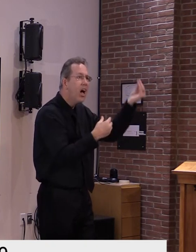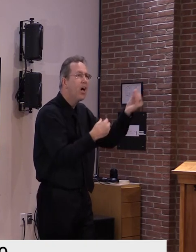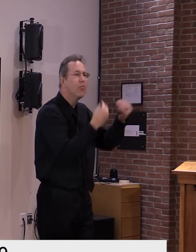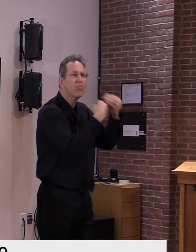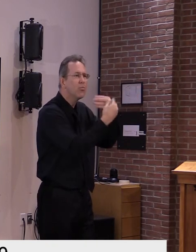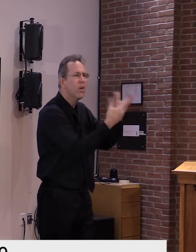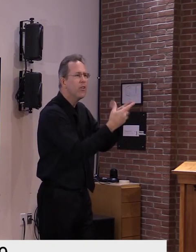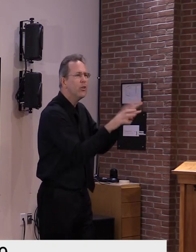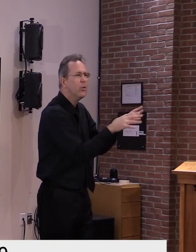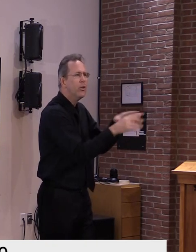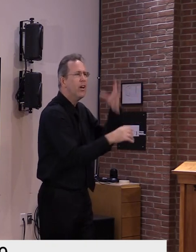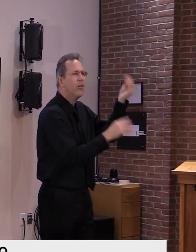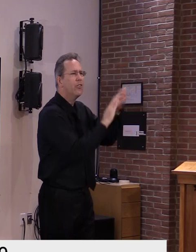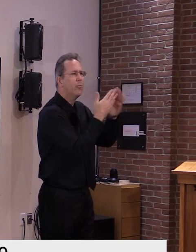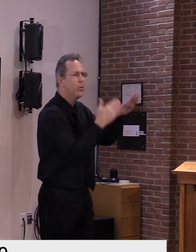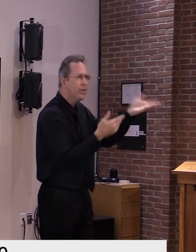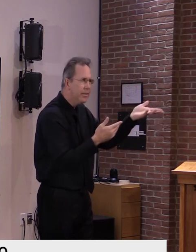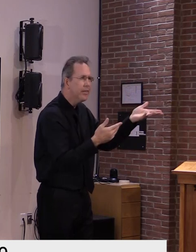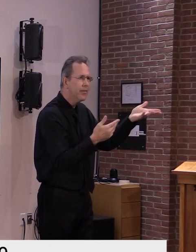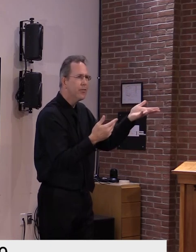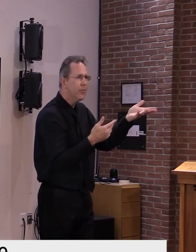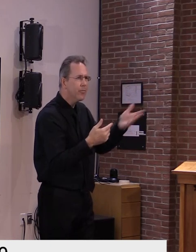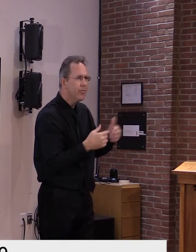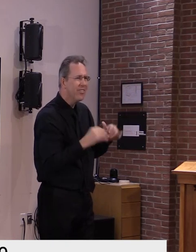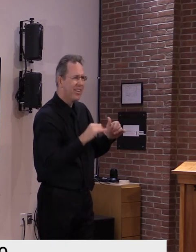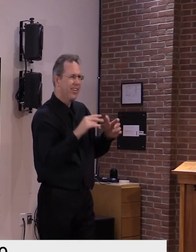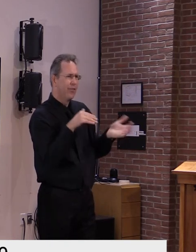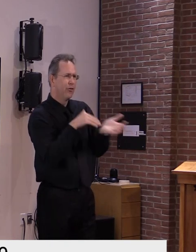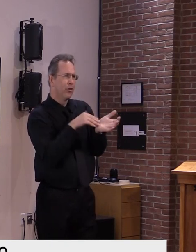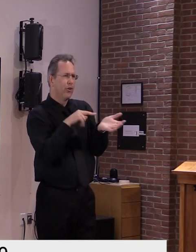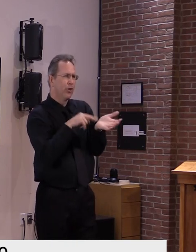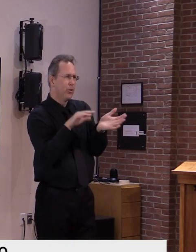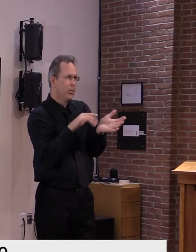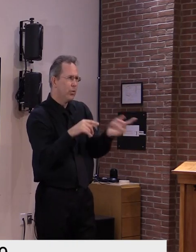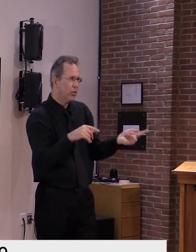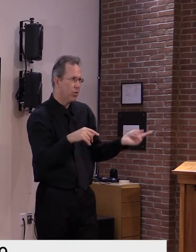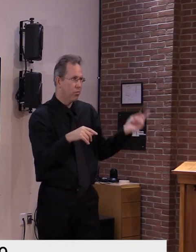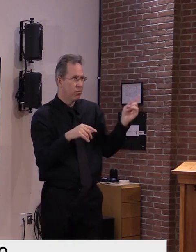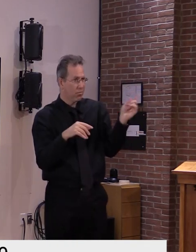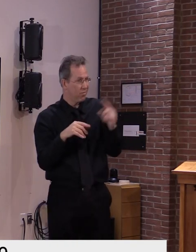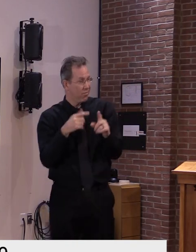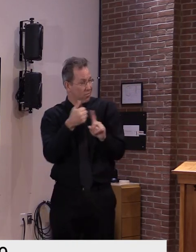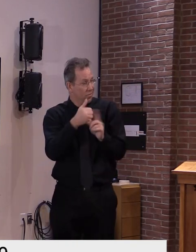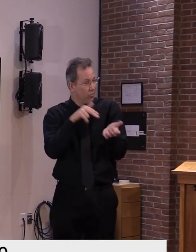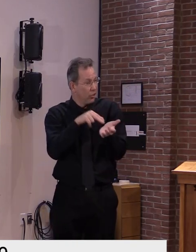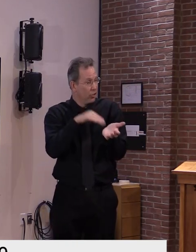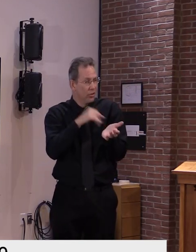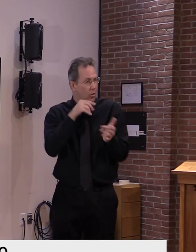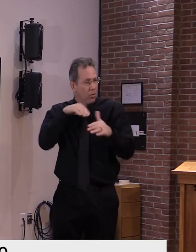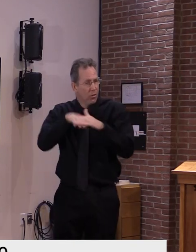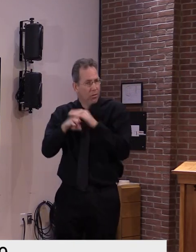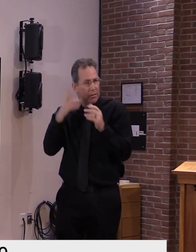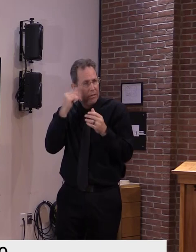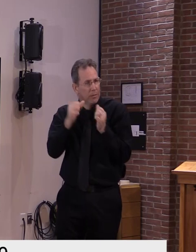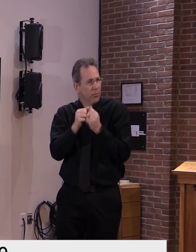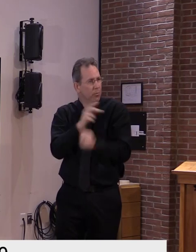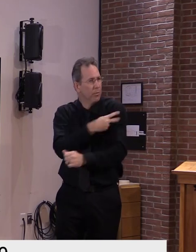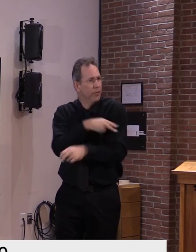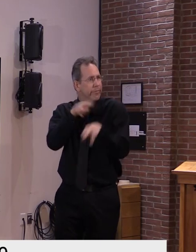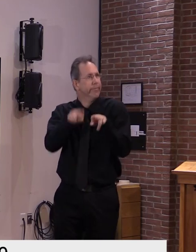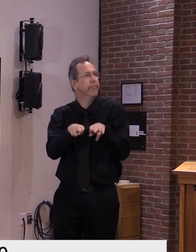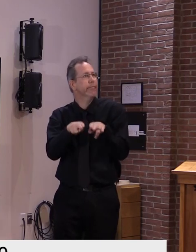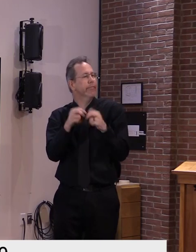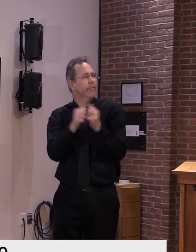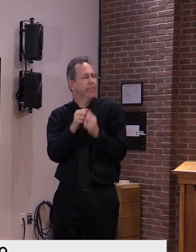correctional facilities with teachers, et cetera. So that's why we will do those hand in hand, the vaccination